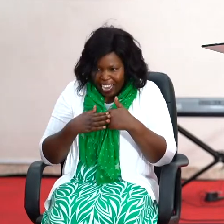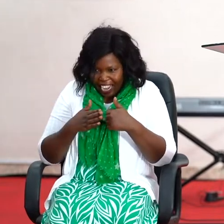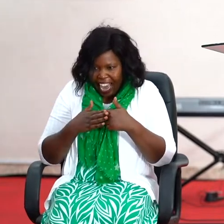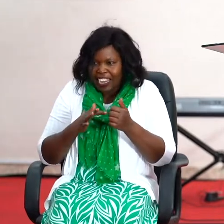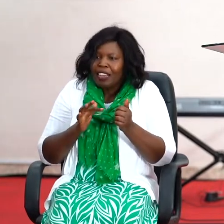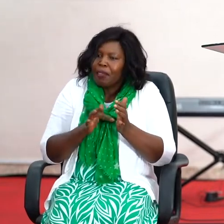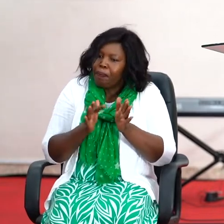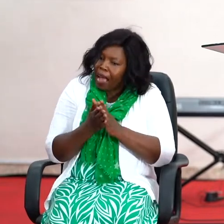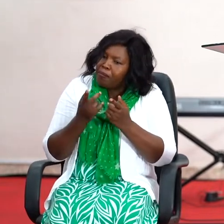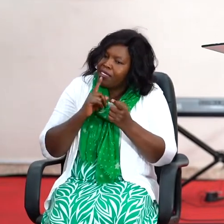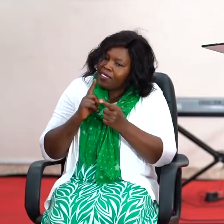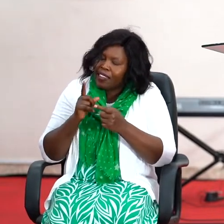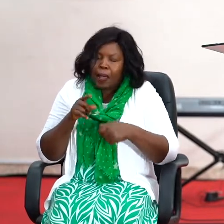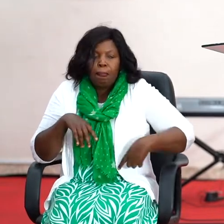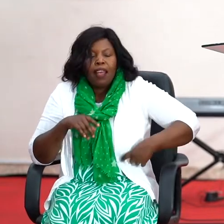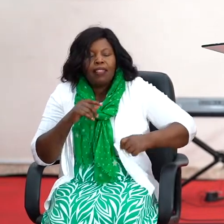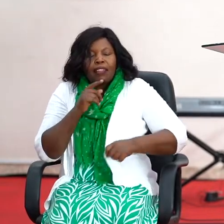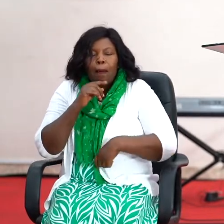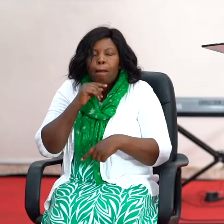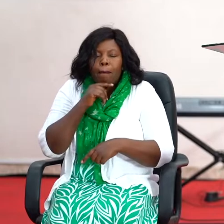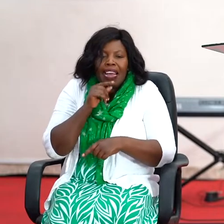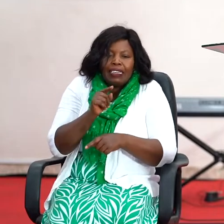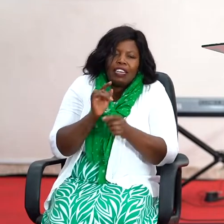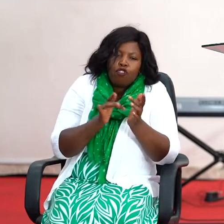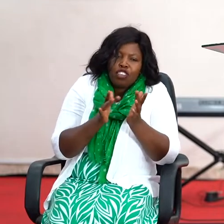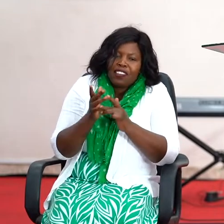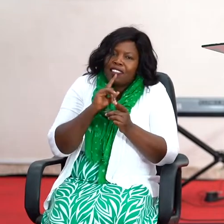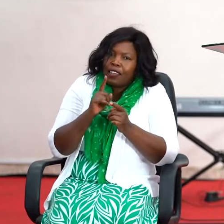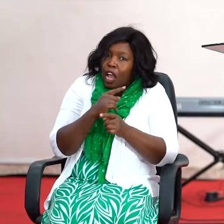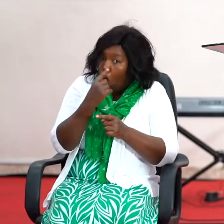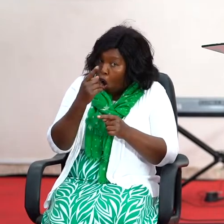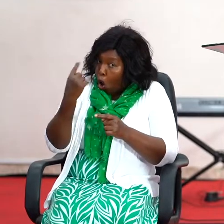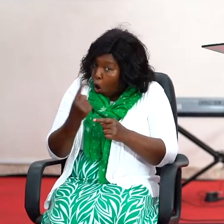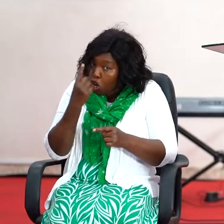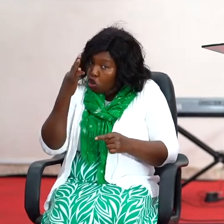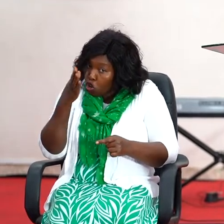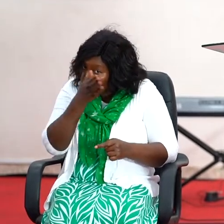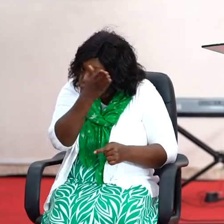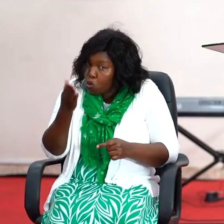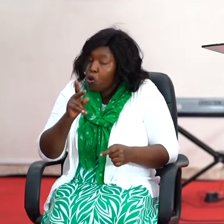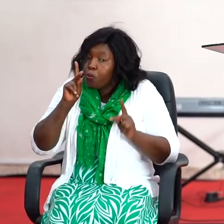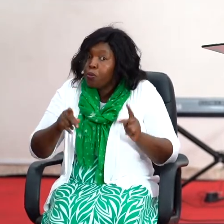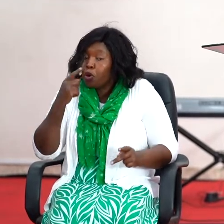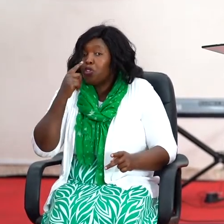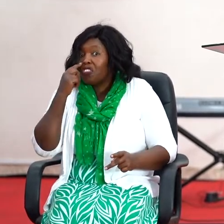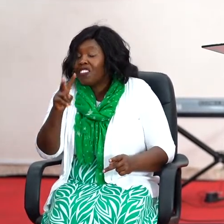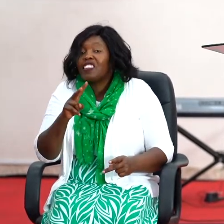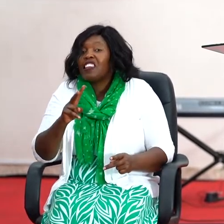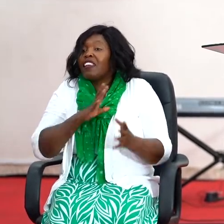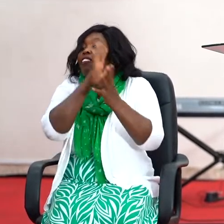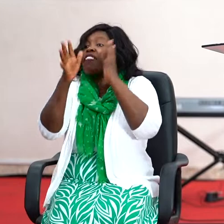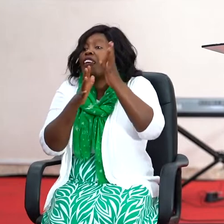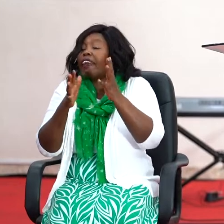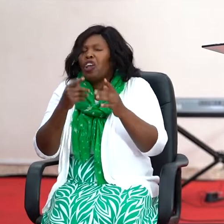The Bible says that this man, when Jesus told him, unless you people see miraculous signs and wonders, you will never